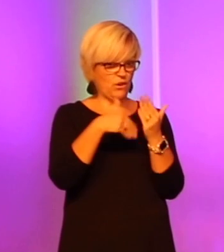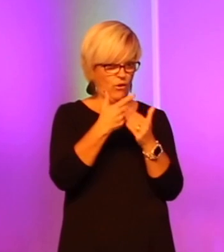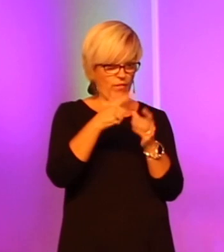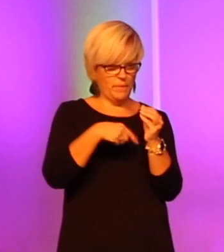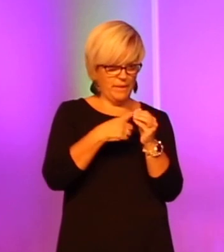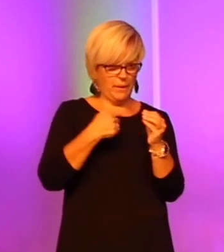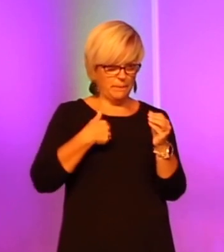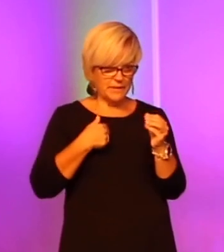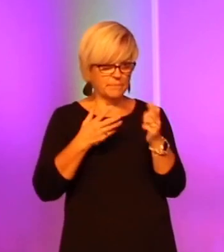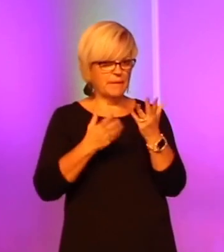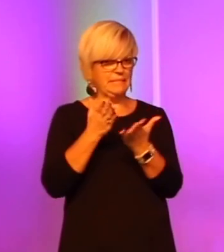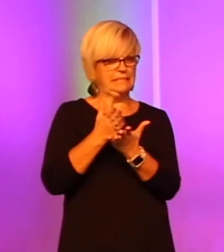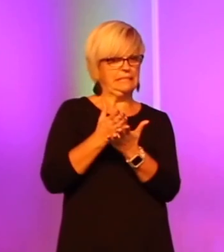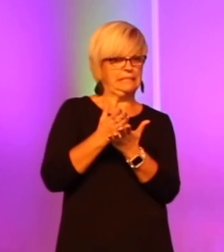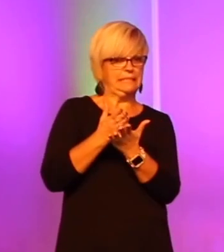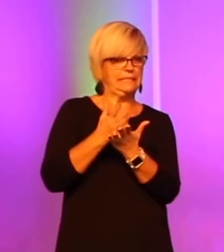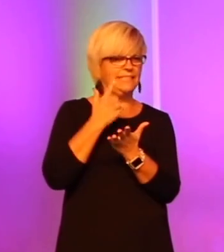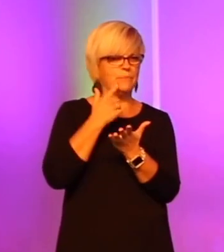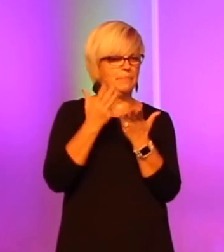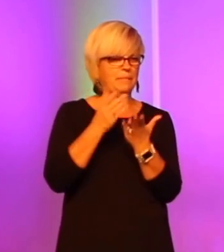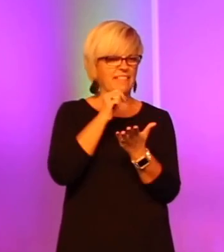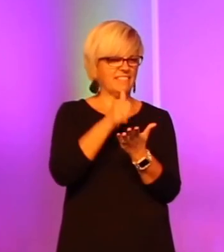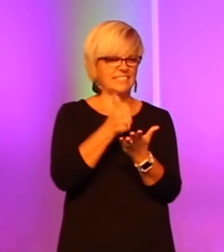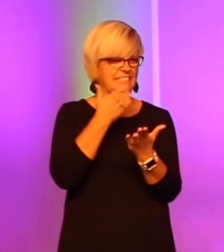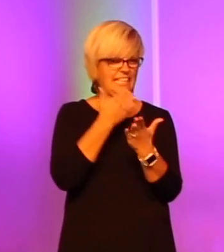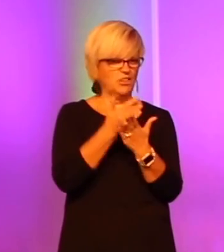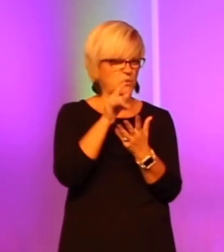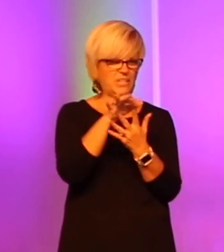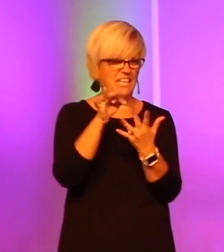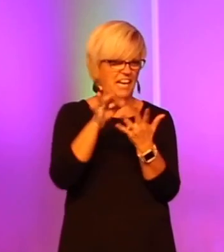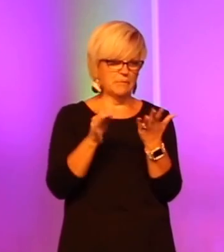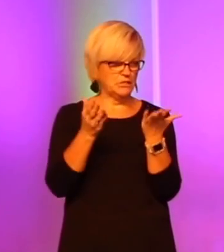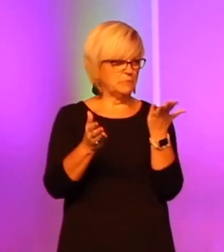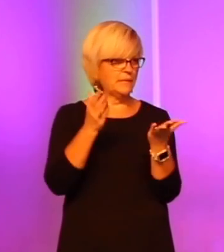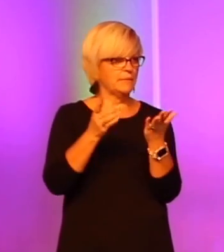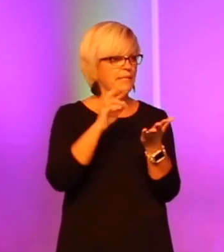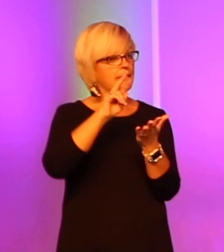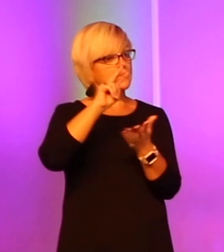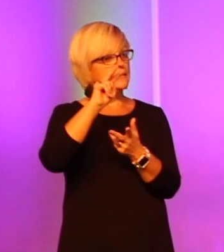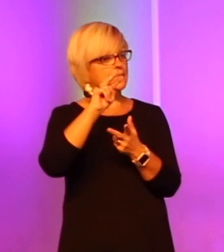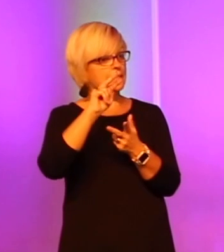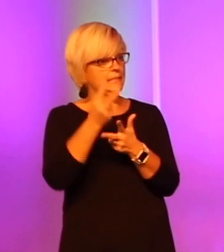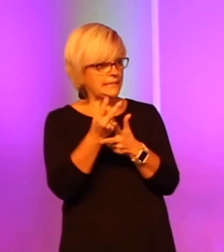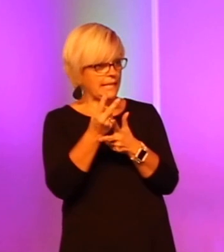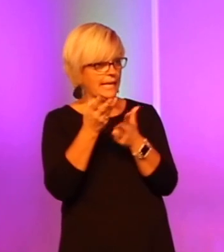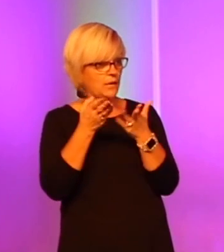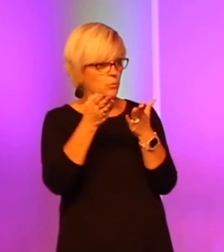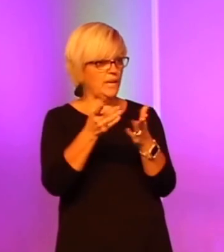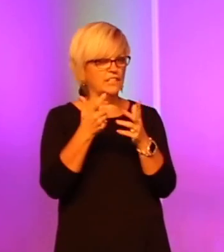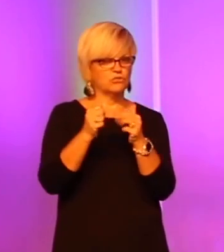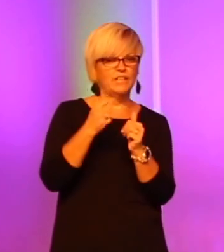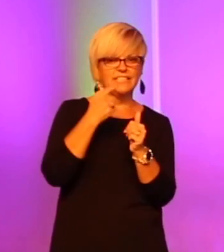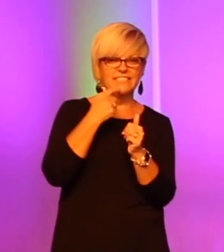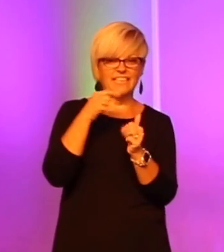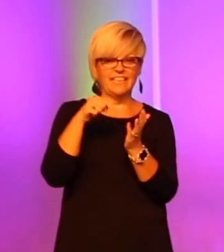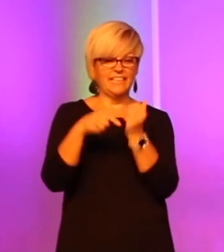not choose that option after all. The second way that we try to rationalize temptation is to say it's someone else's fault that